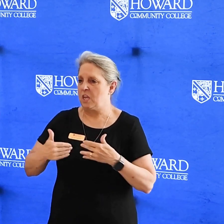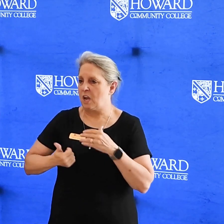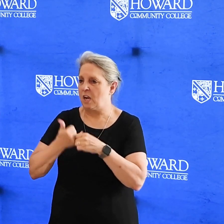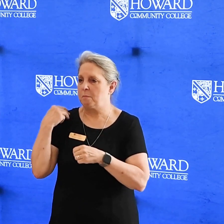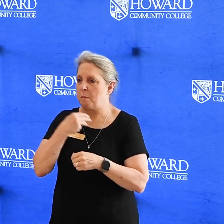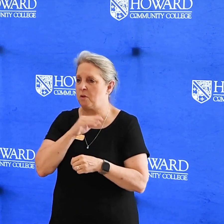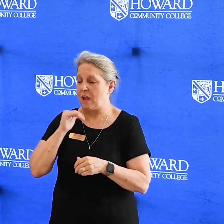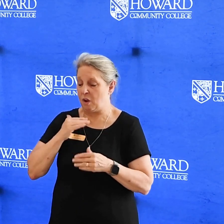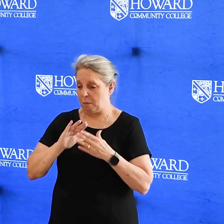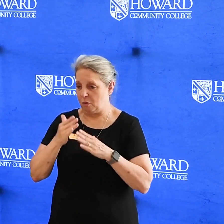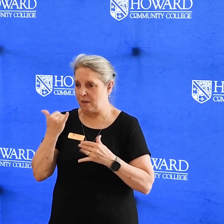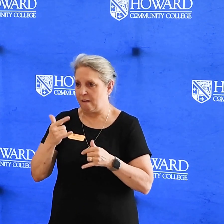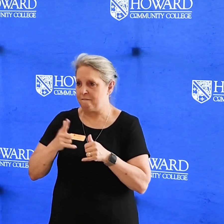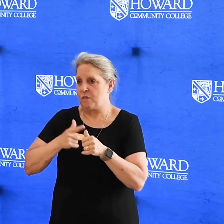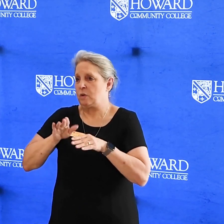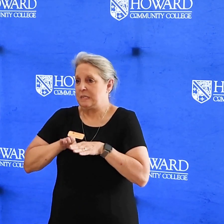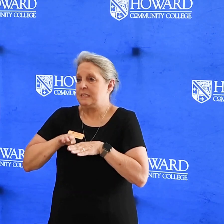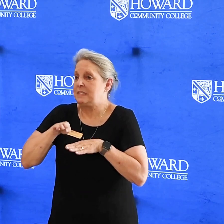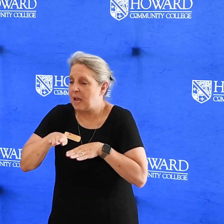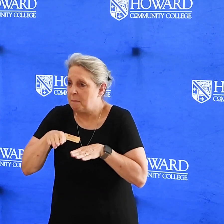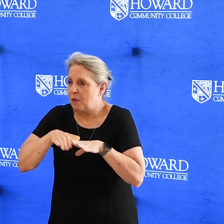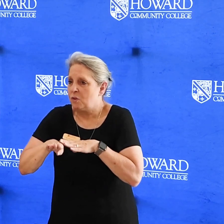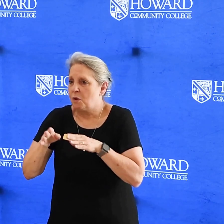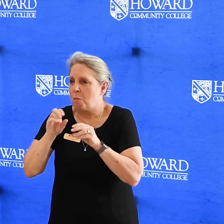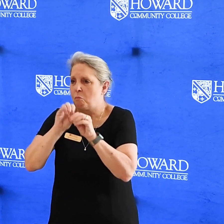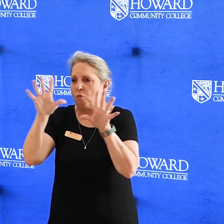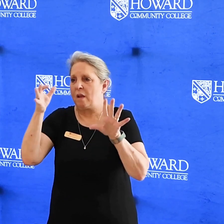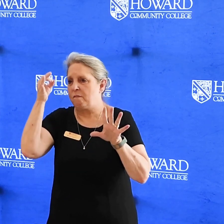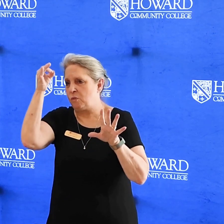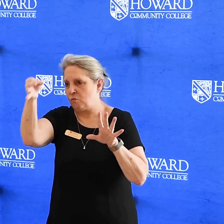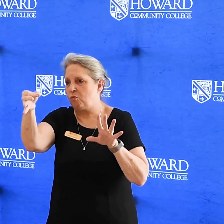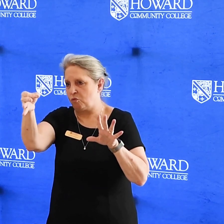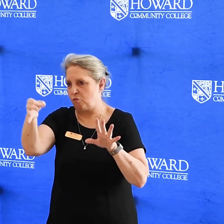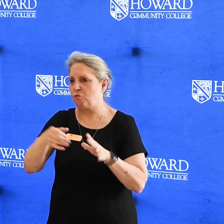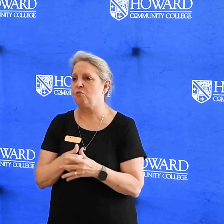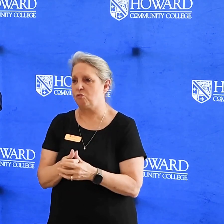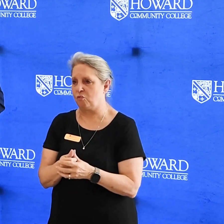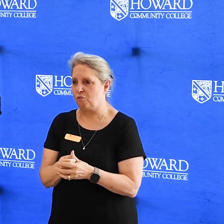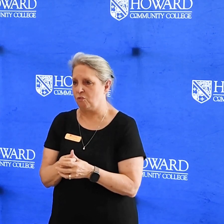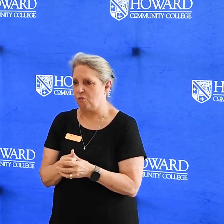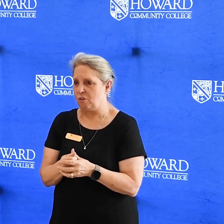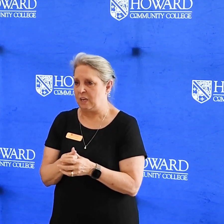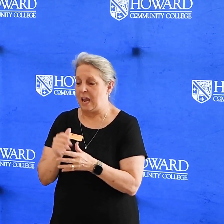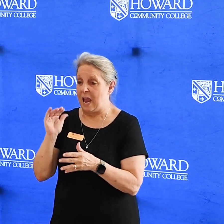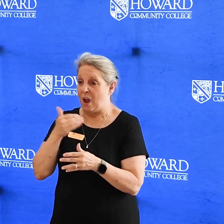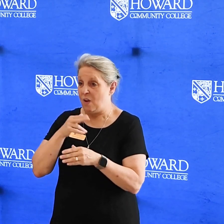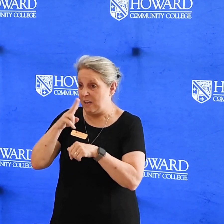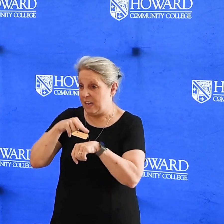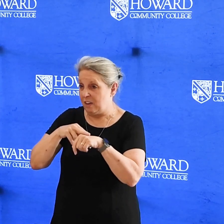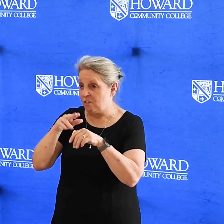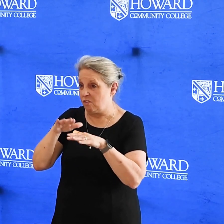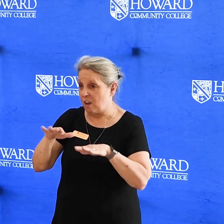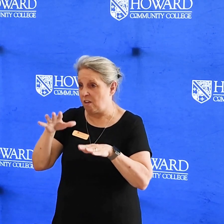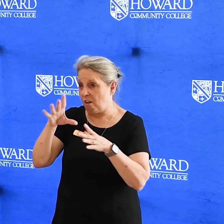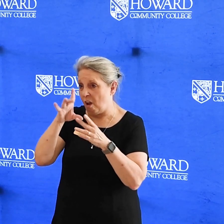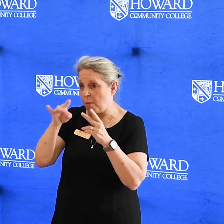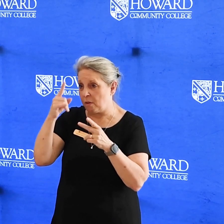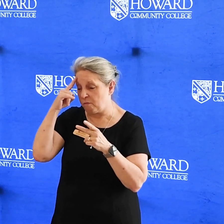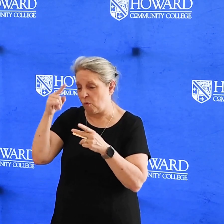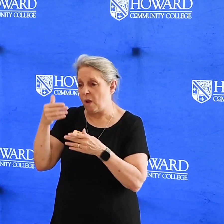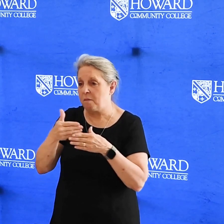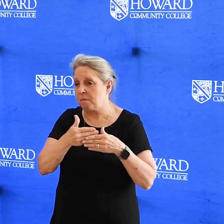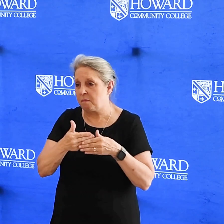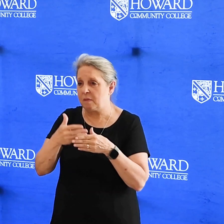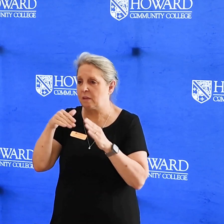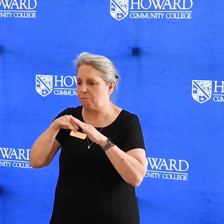community who are taking their first steps into a brighter future. Across our nation, childcare options for infants and